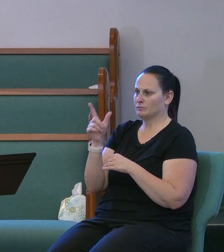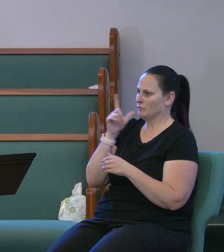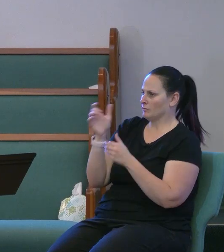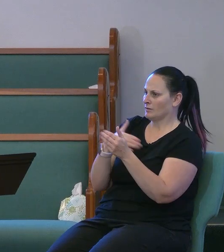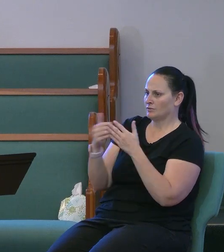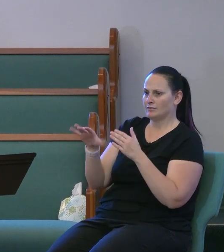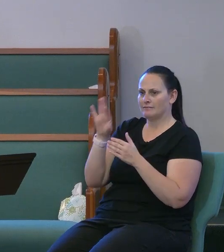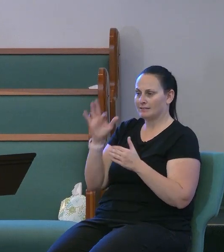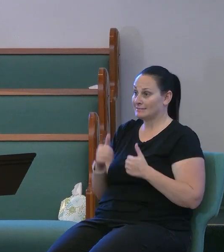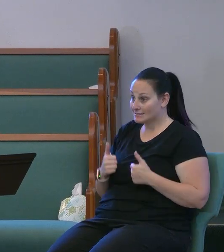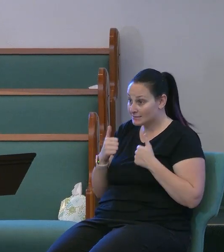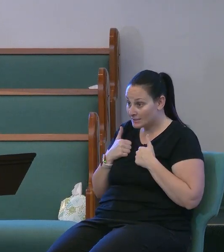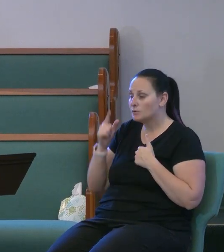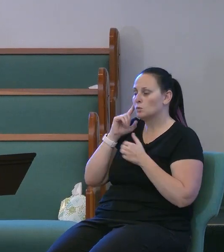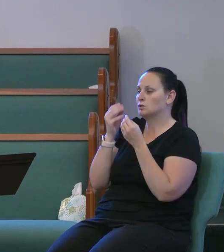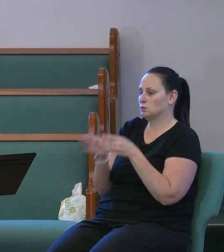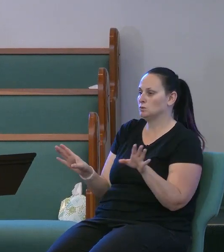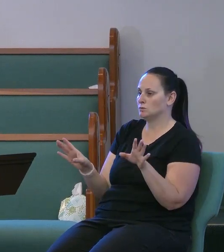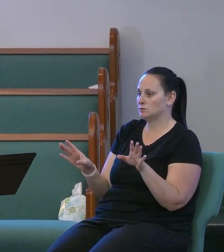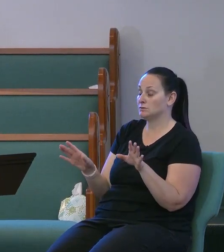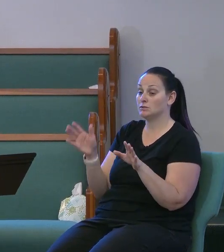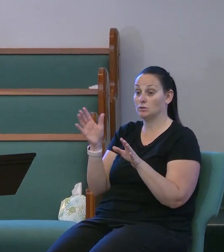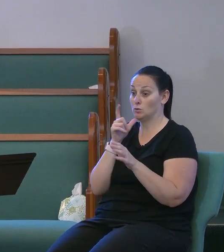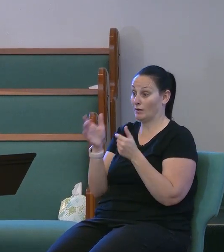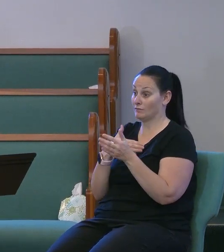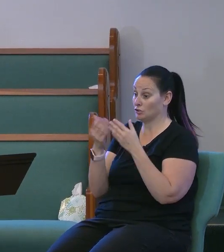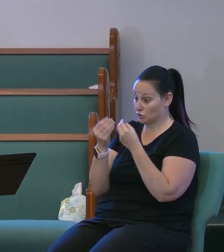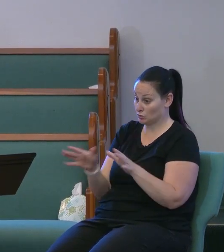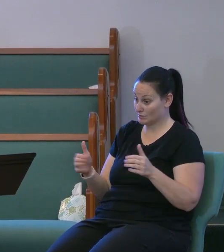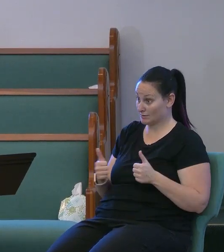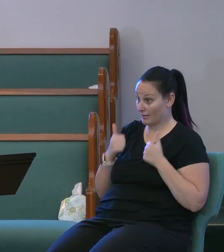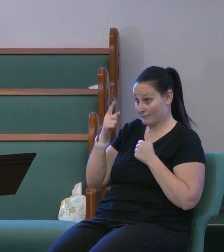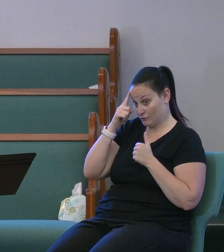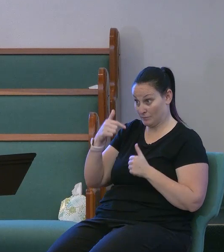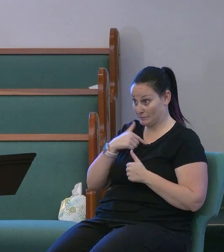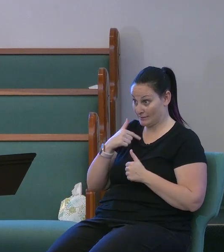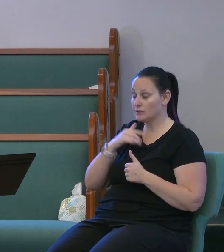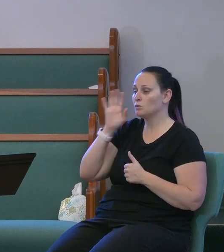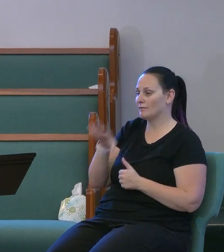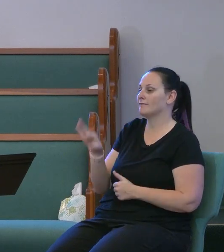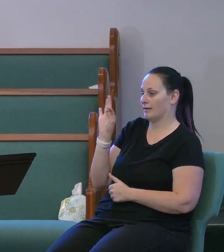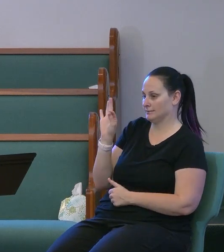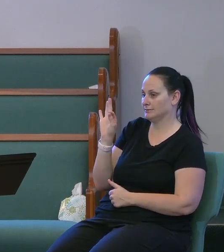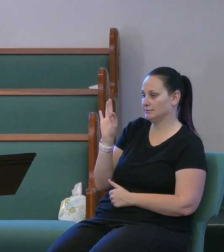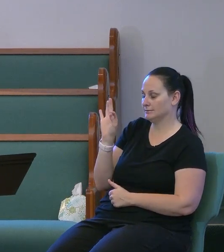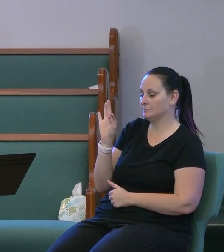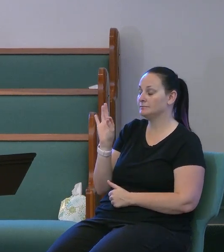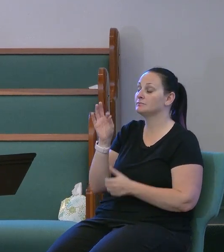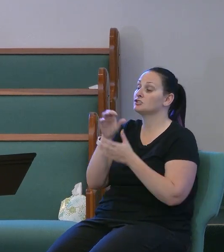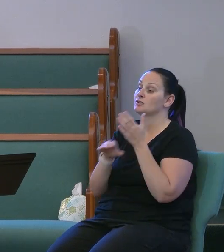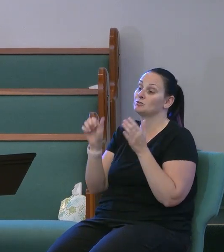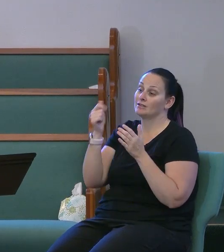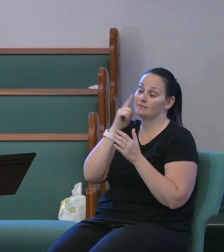finds his life will lose it, and whoever loses his life for my sake will find it. Chapter 10